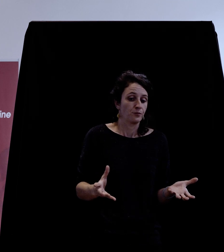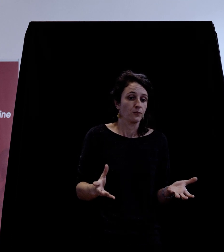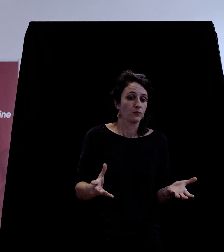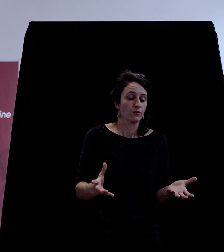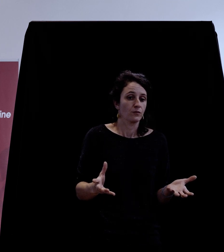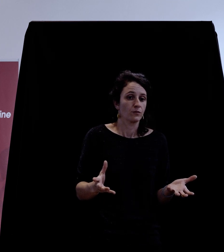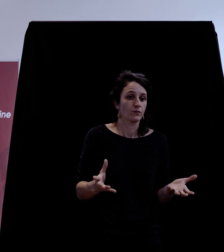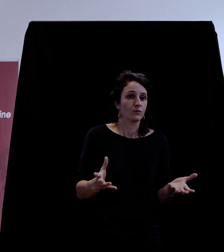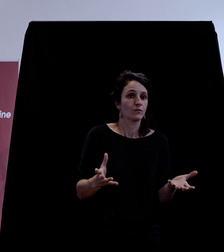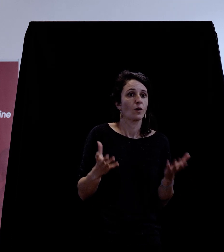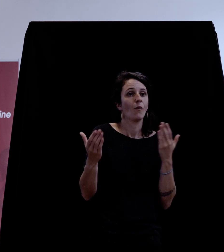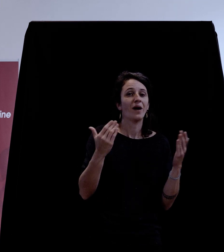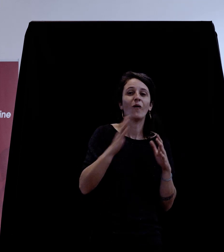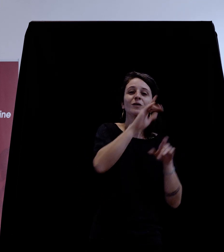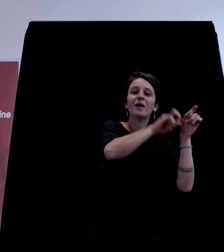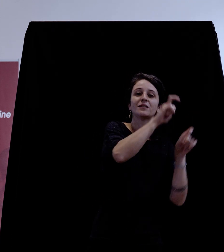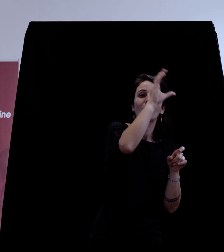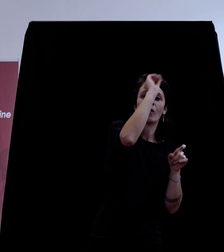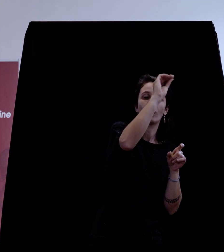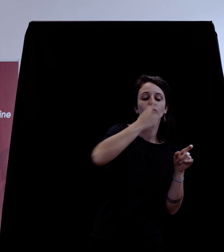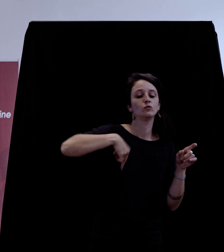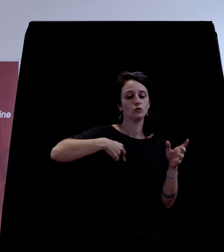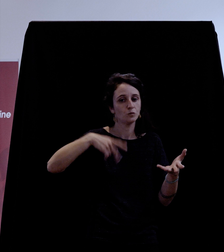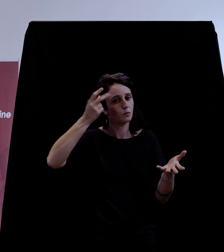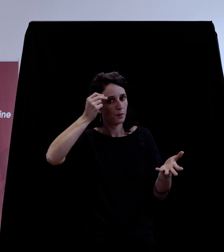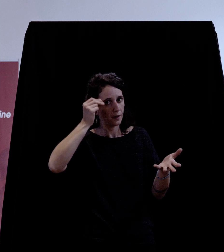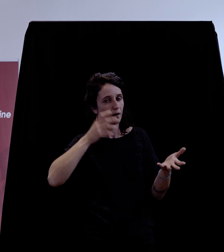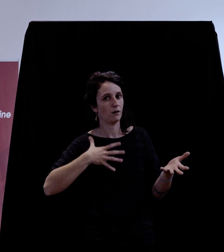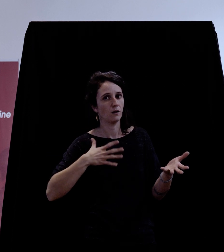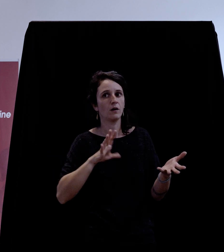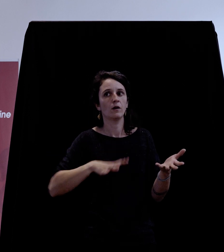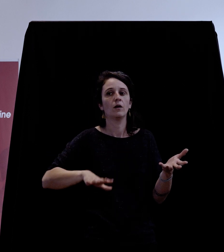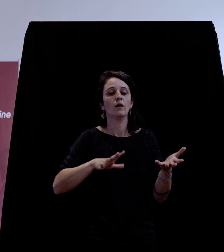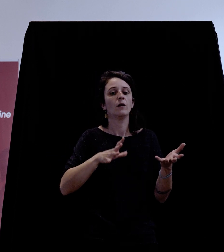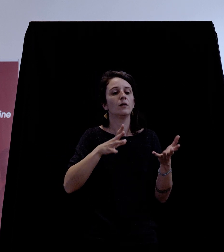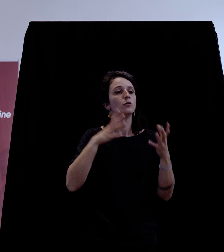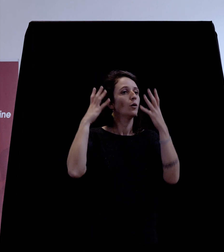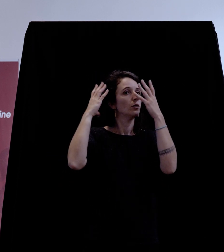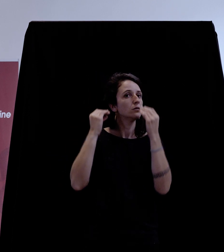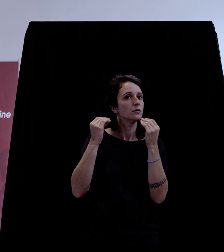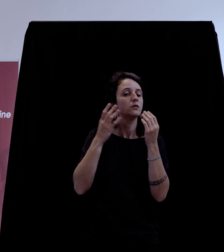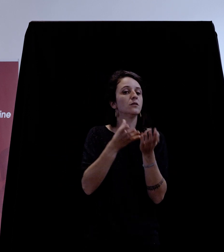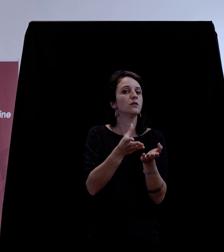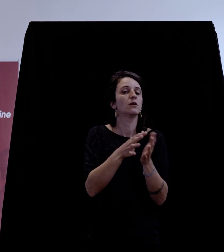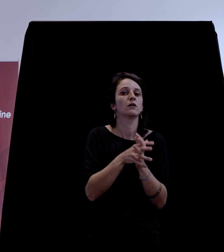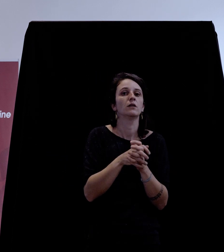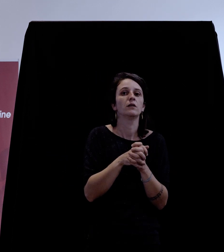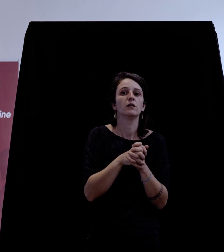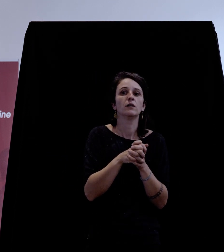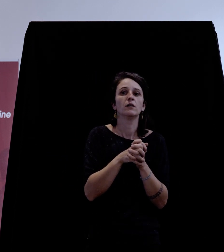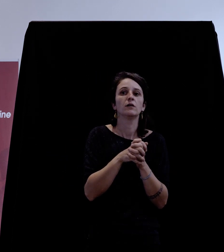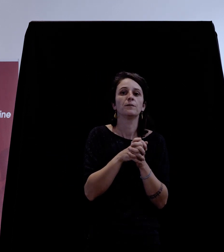not additive, right? It's not just I'm deaf plus I'm blind. It's the